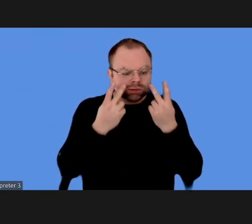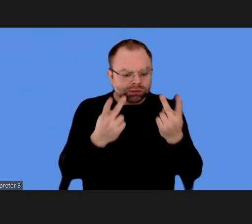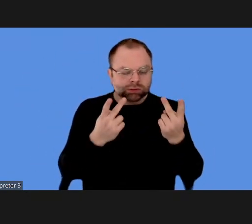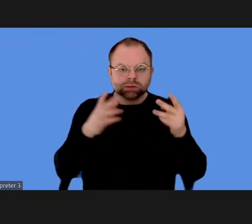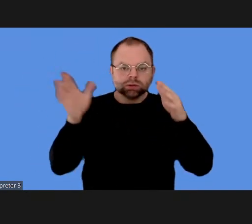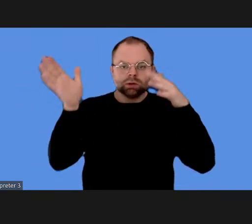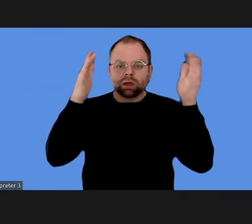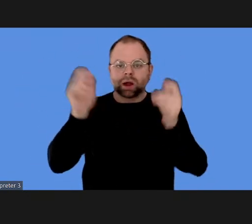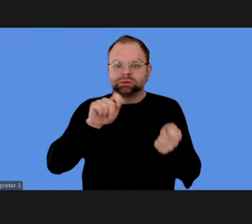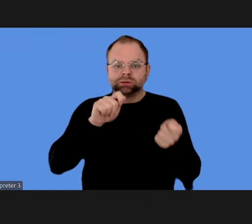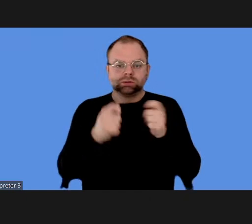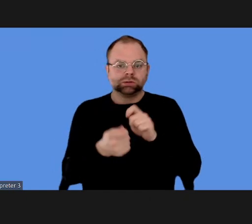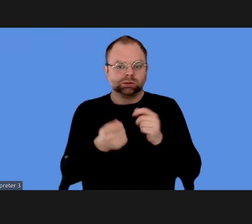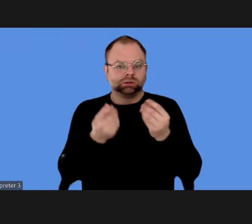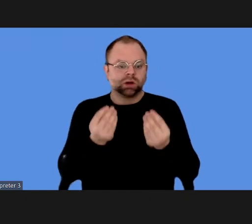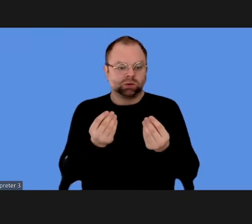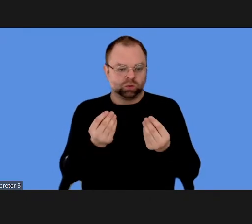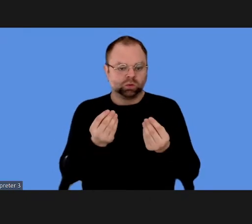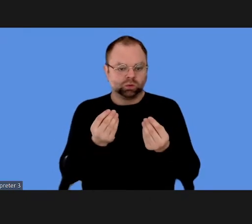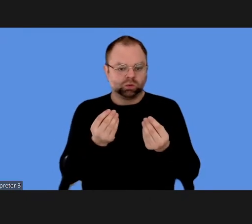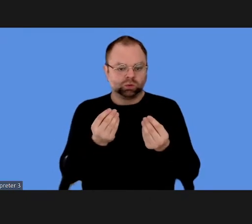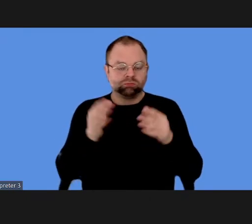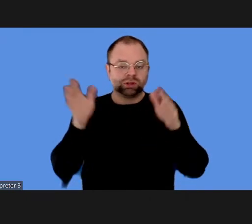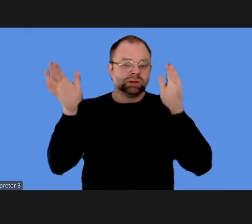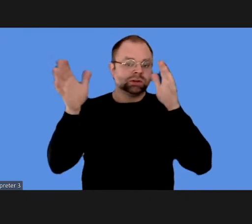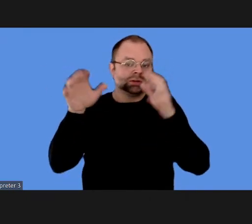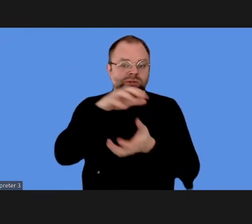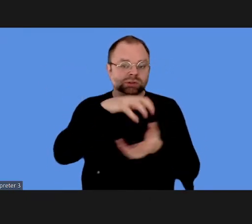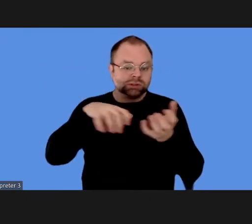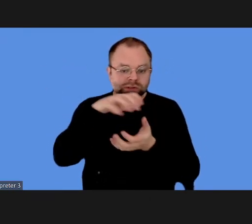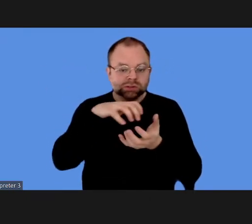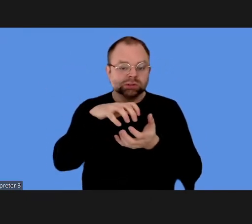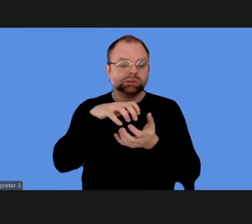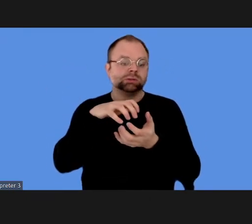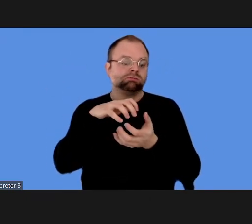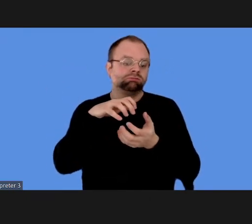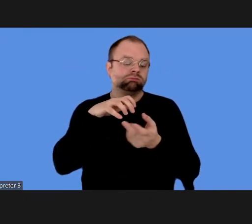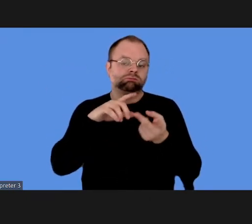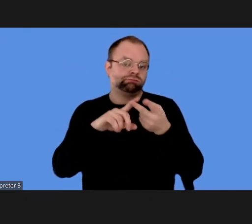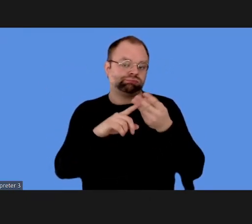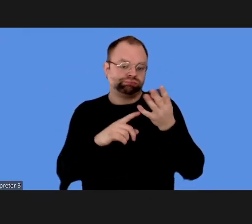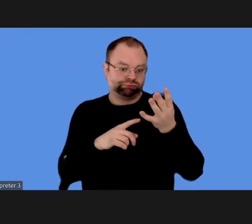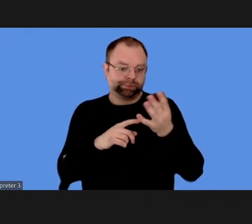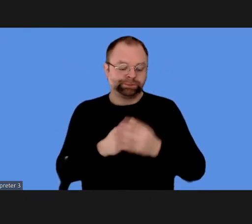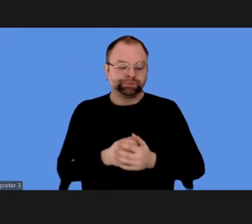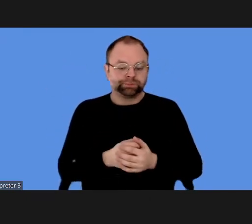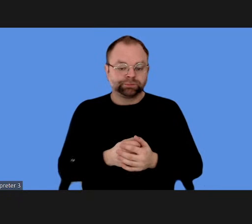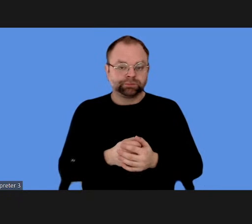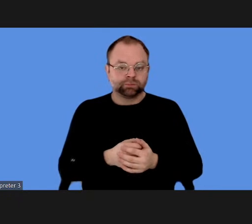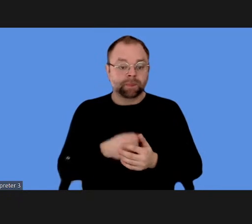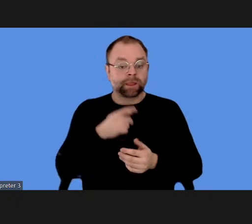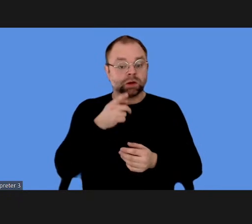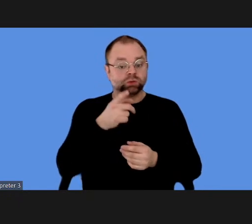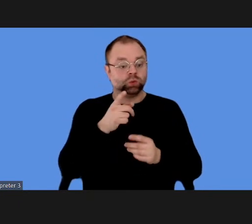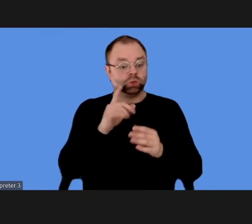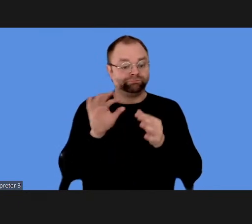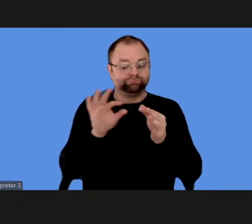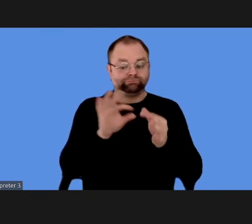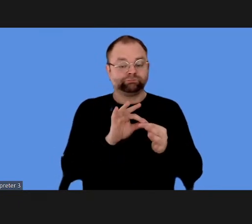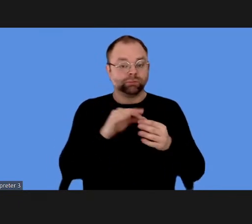of the statistical systems in Ethiopia, do share with us some of your lessons when it comes